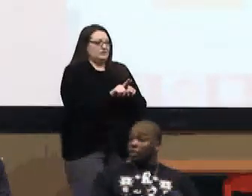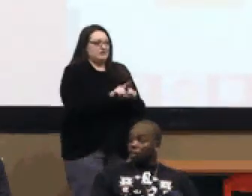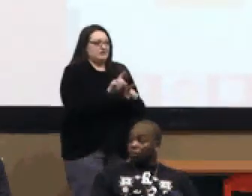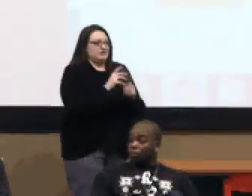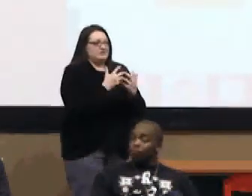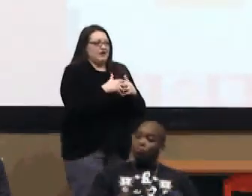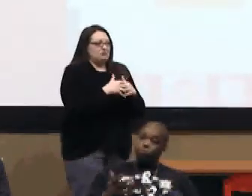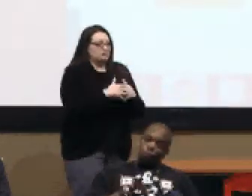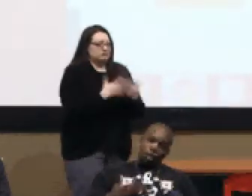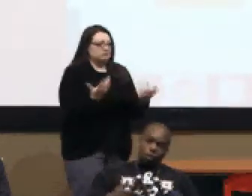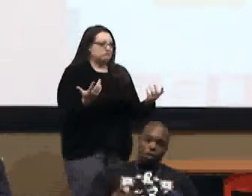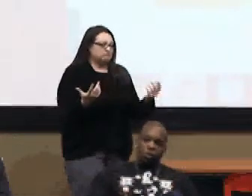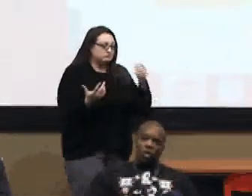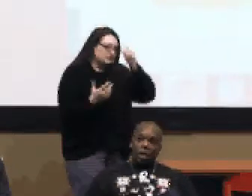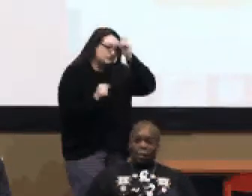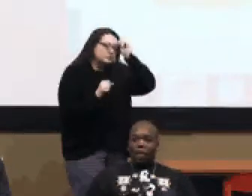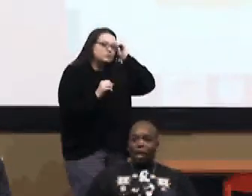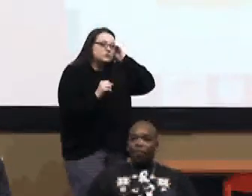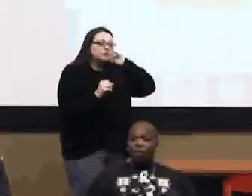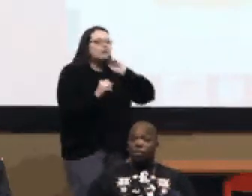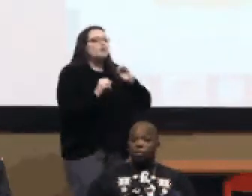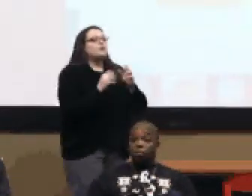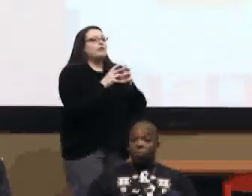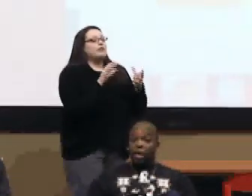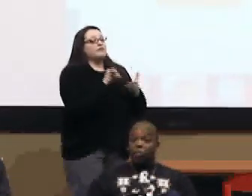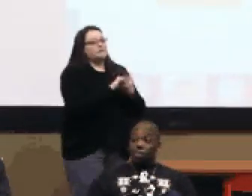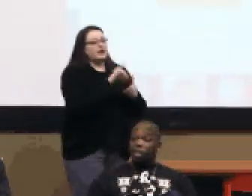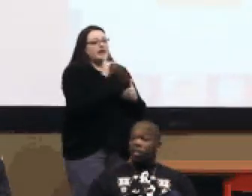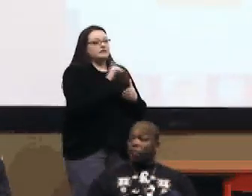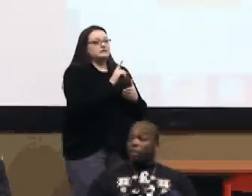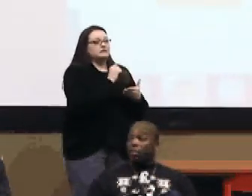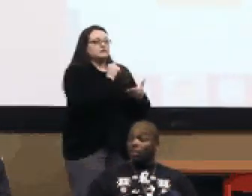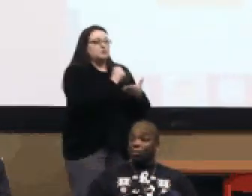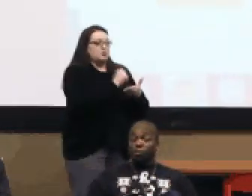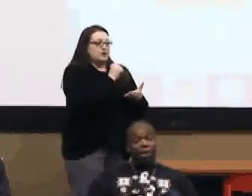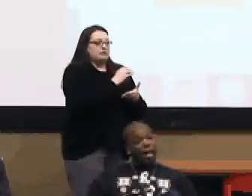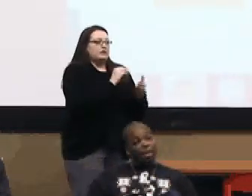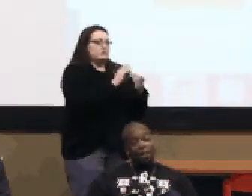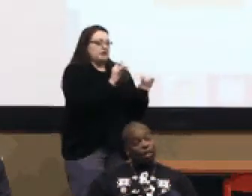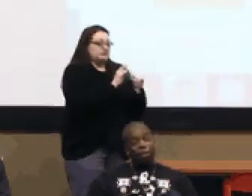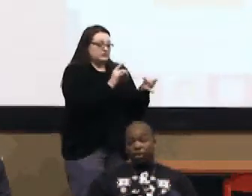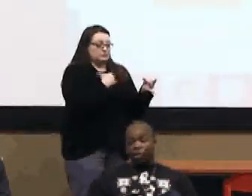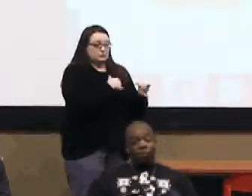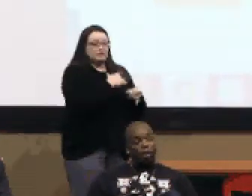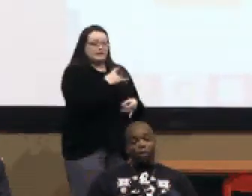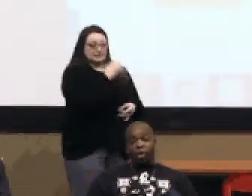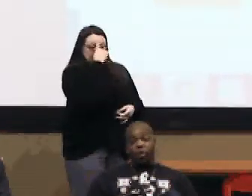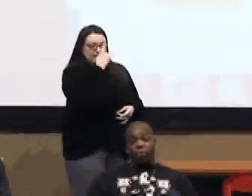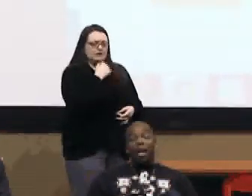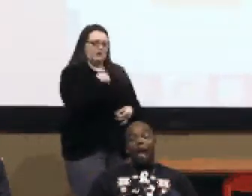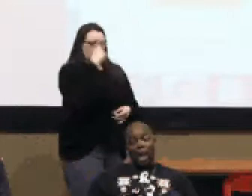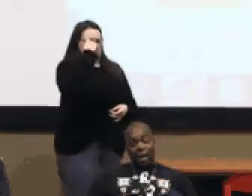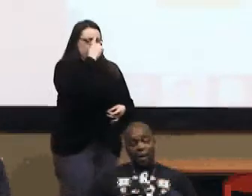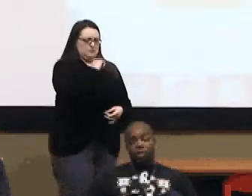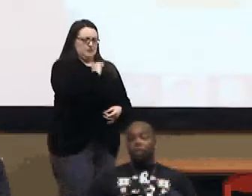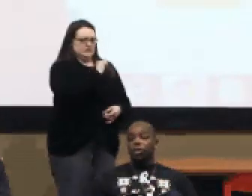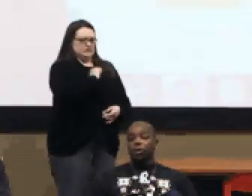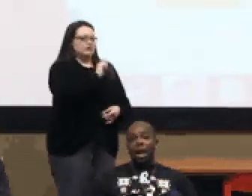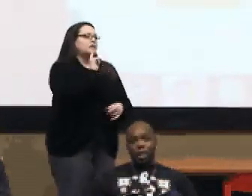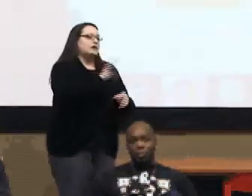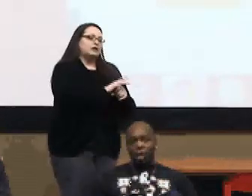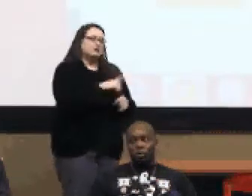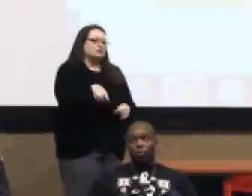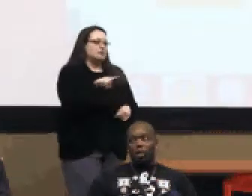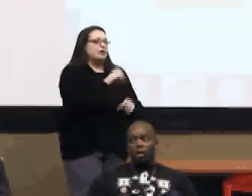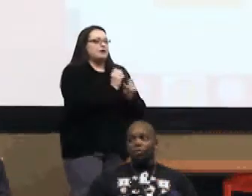factory, you know? So a lot of it is back to branding and messaging. We like to think we think for ourselves. I guarantee you